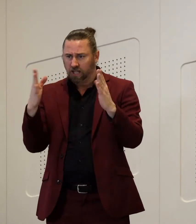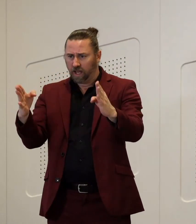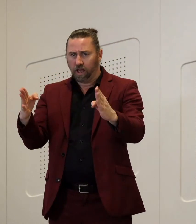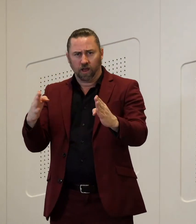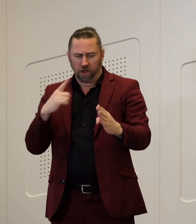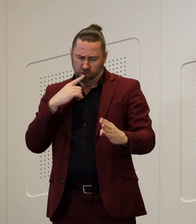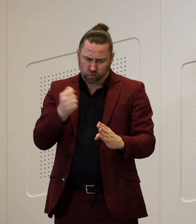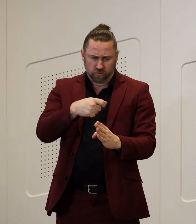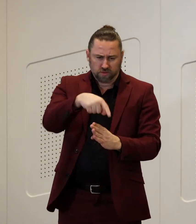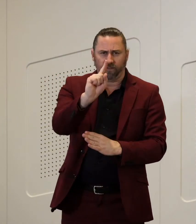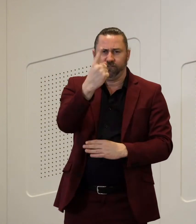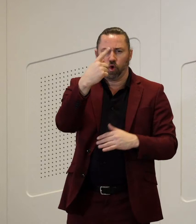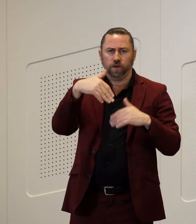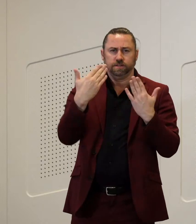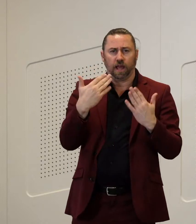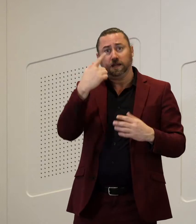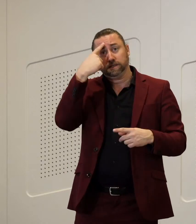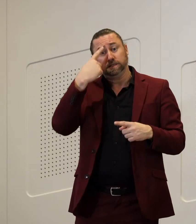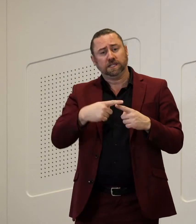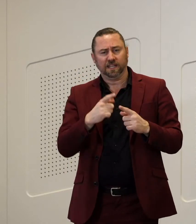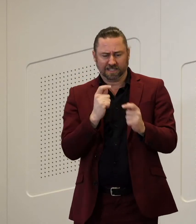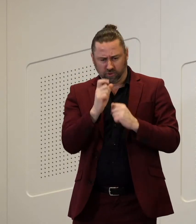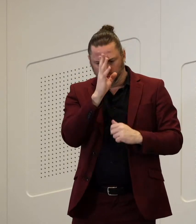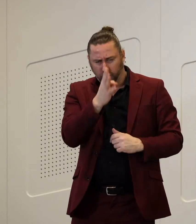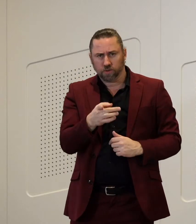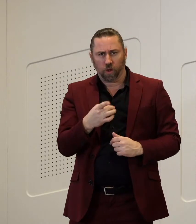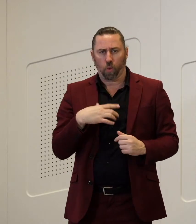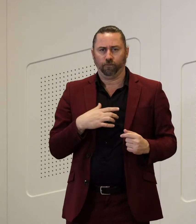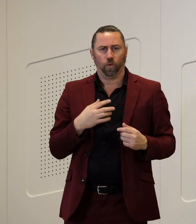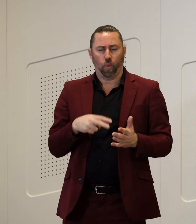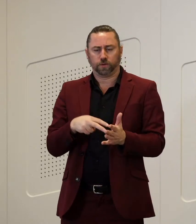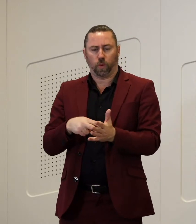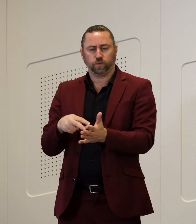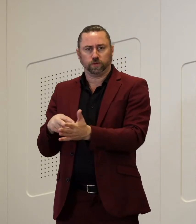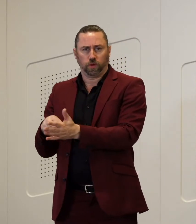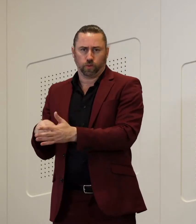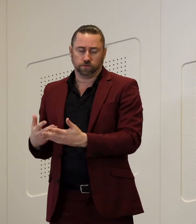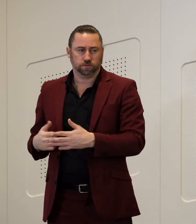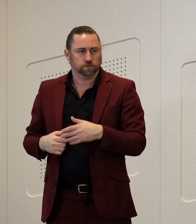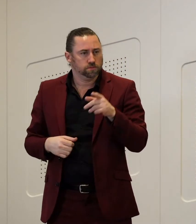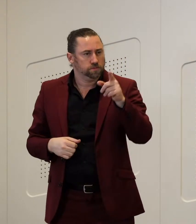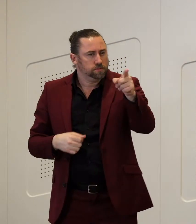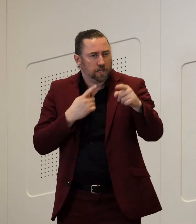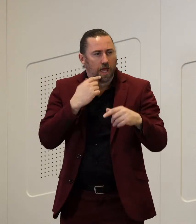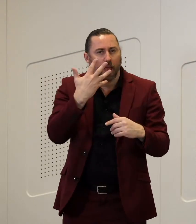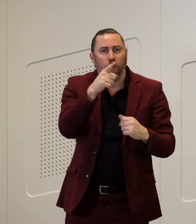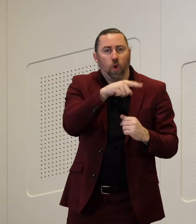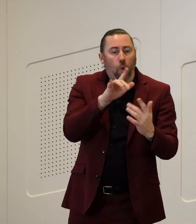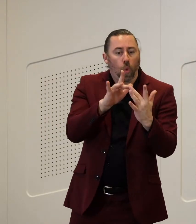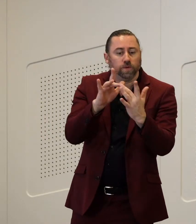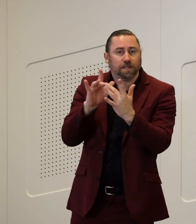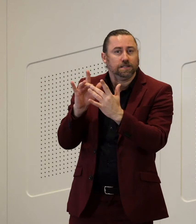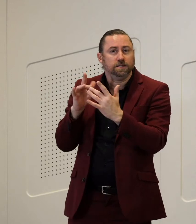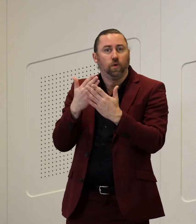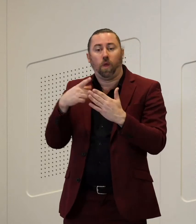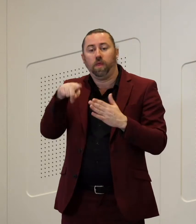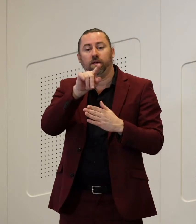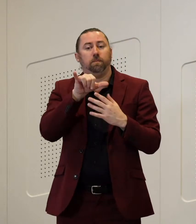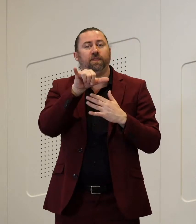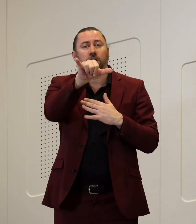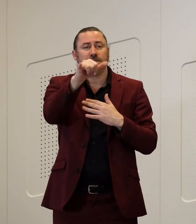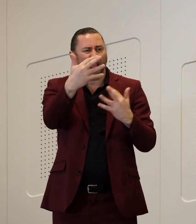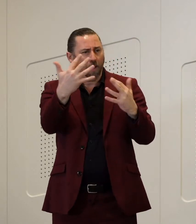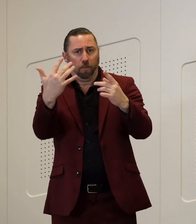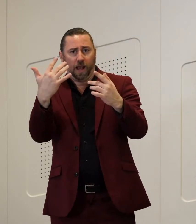13th of July, of course I would have. How many people, have you contact traced on those flights so far? I'm getting all that now. So we